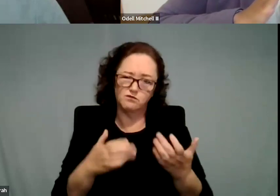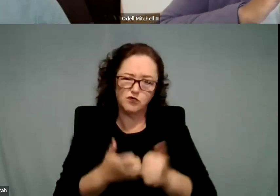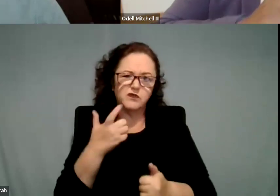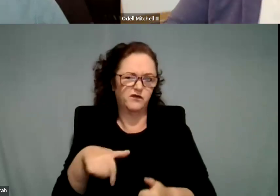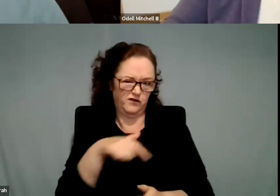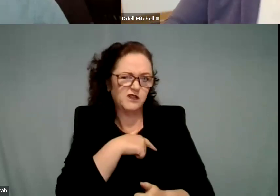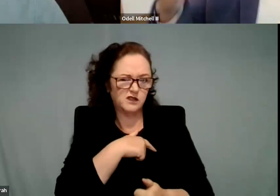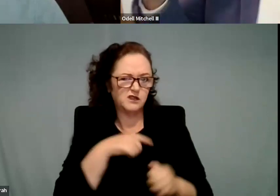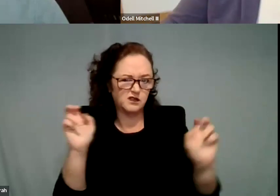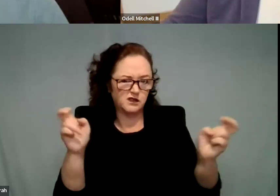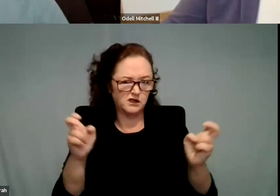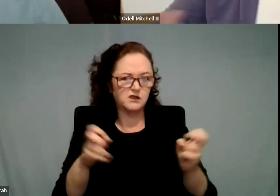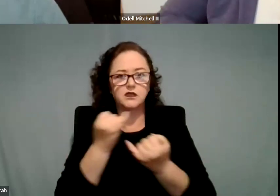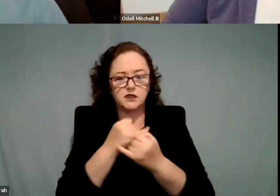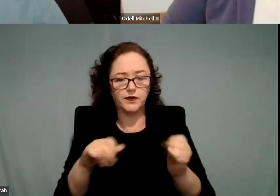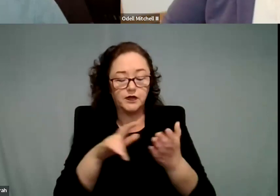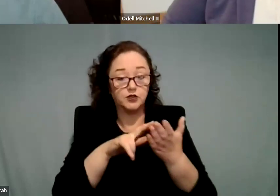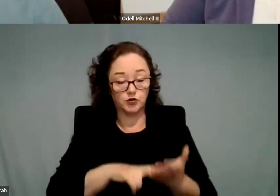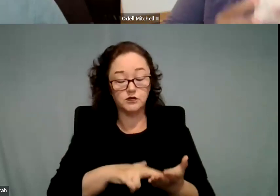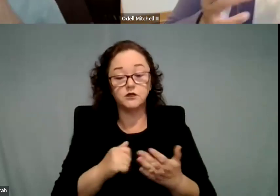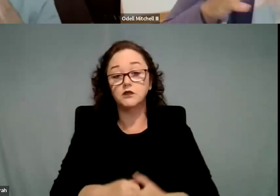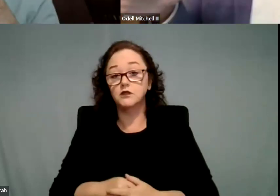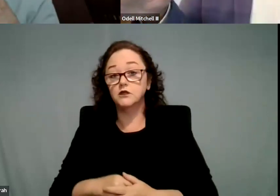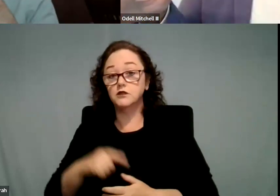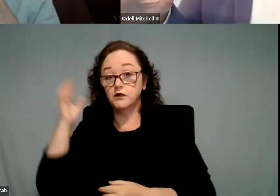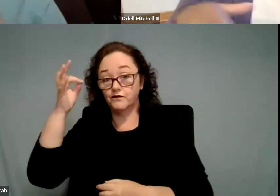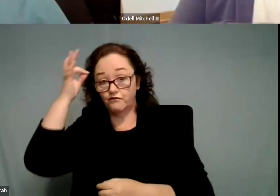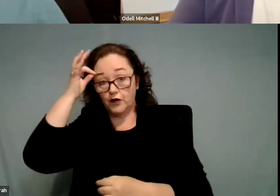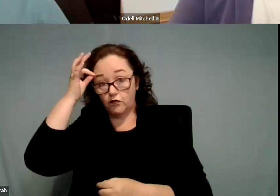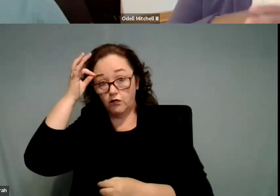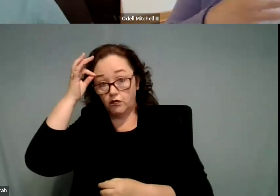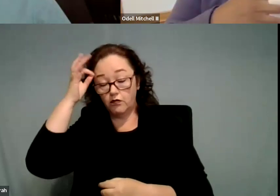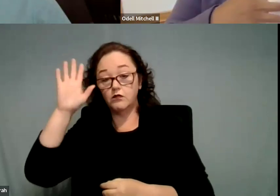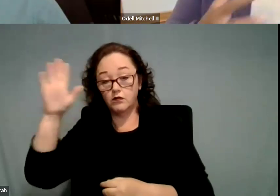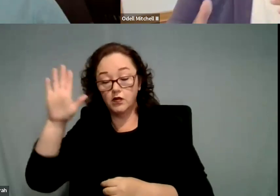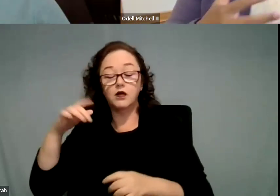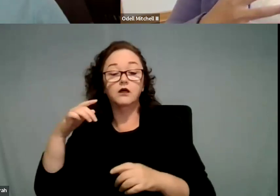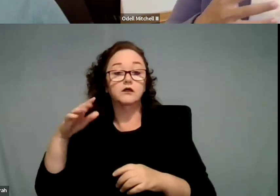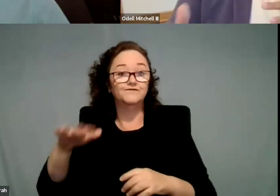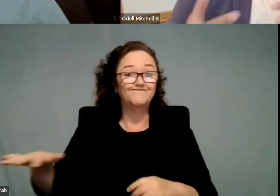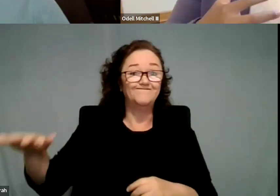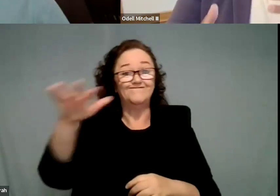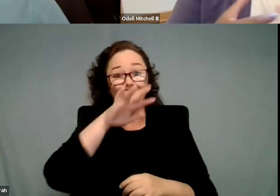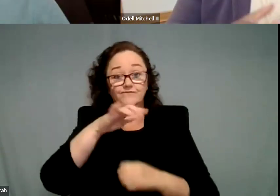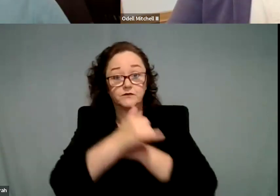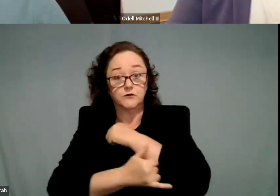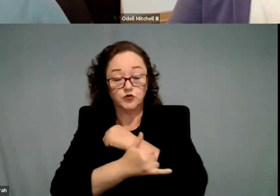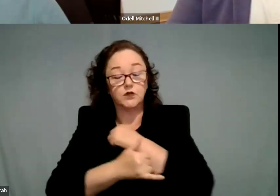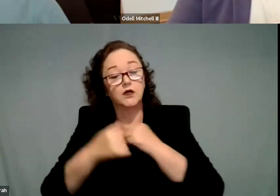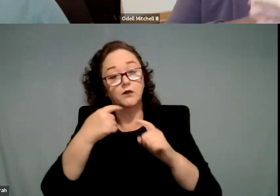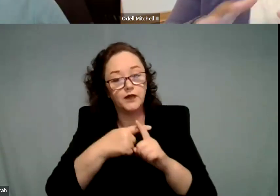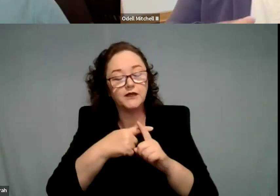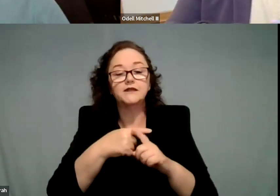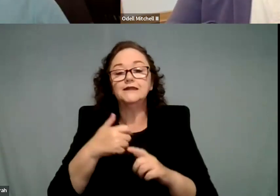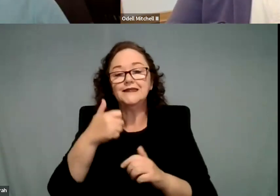are common threads federally, but then also, so across the country, but then also each state treats those a little bit